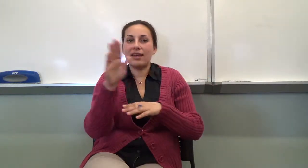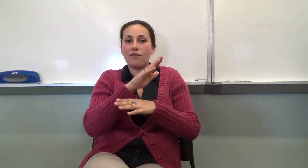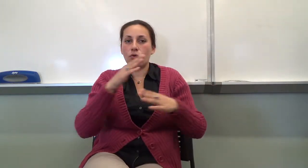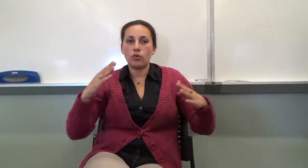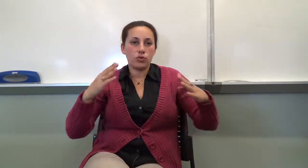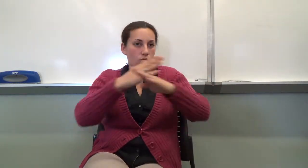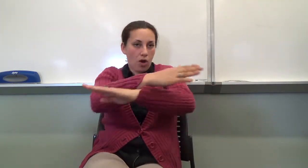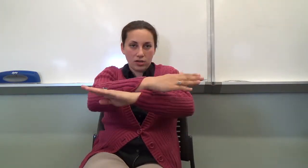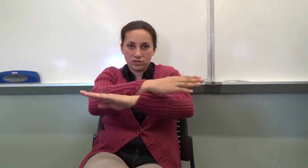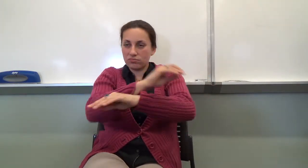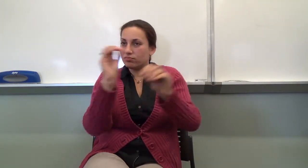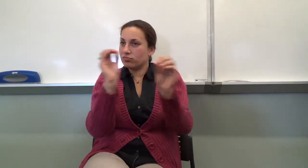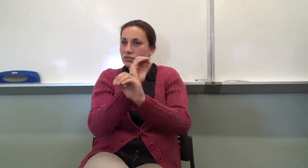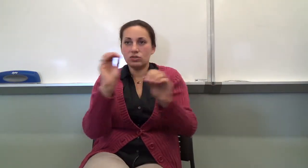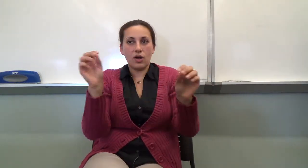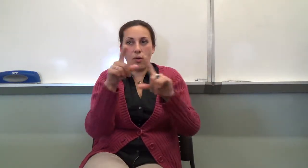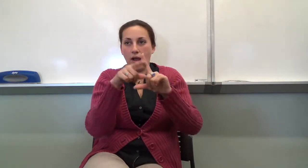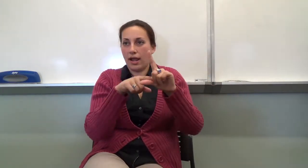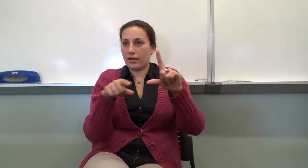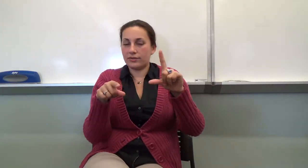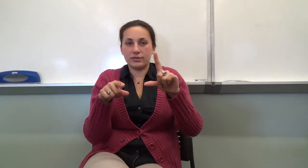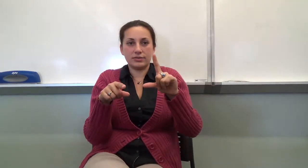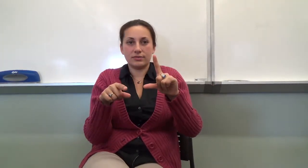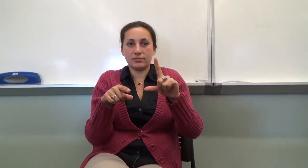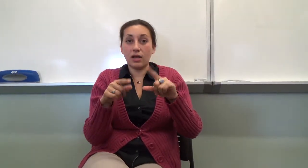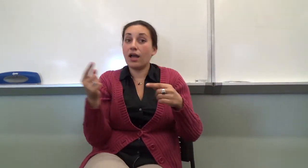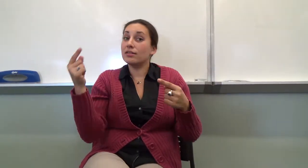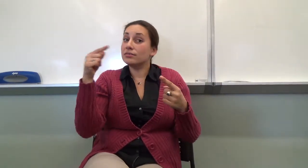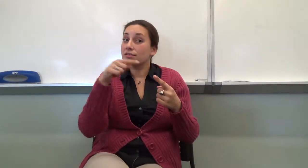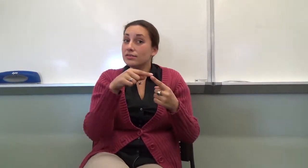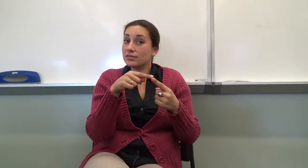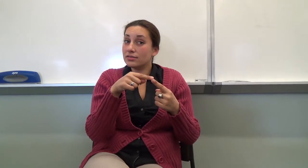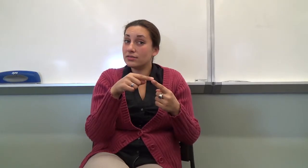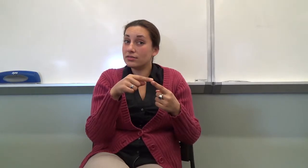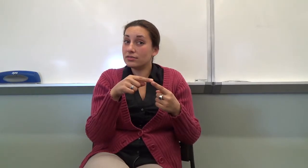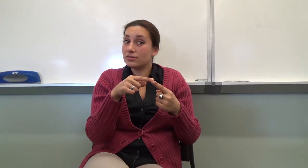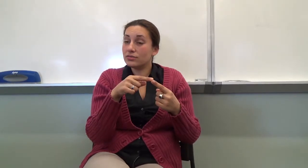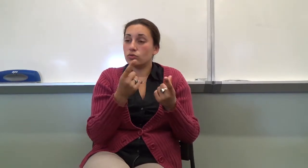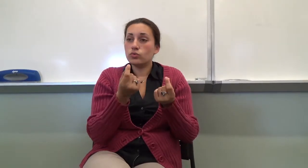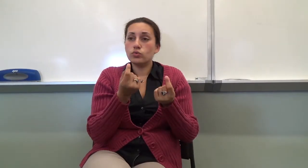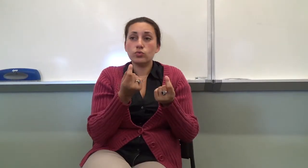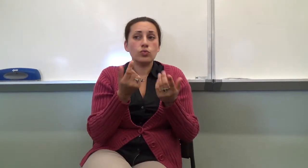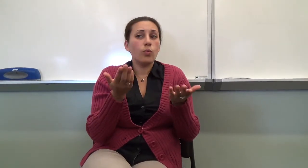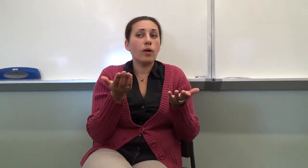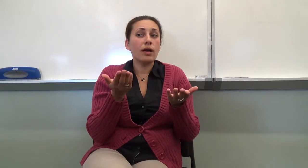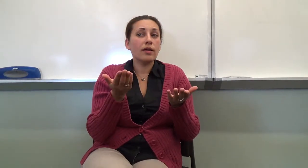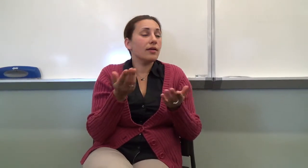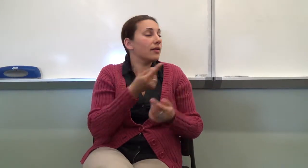angles formed with these at all, until you do something like this.